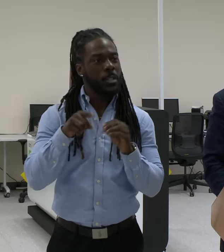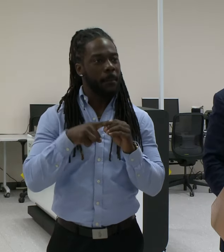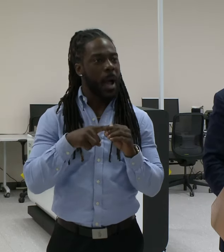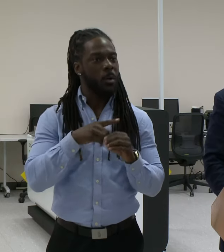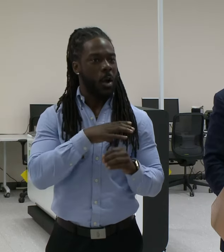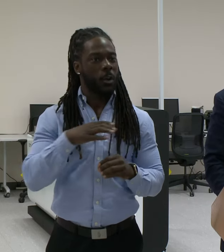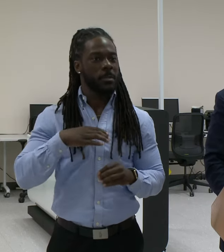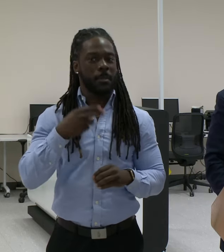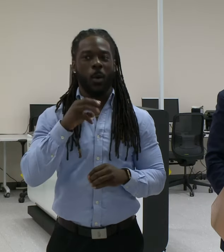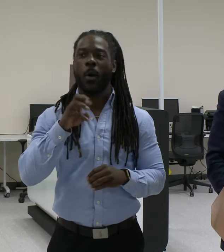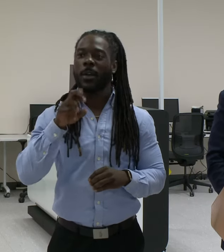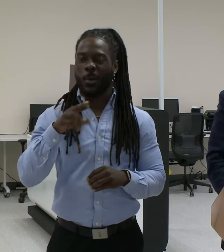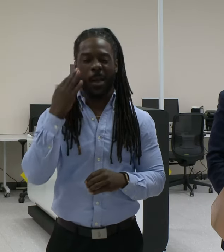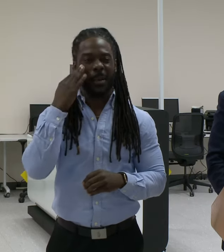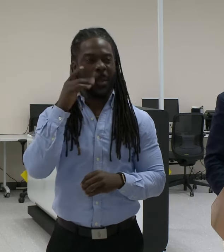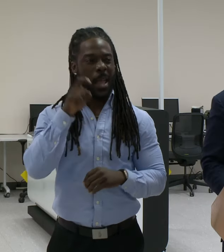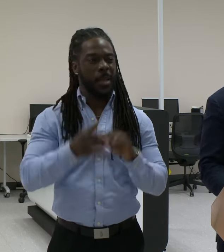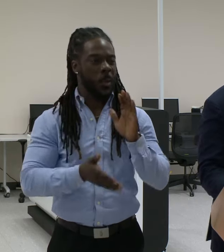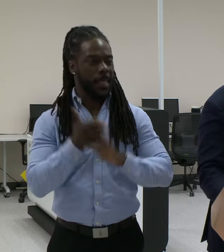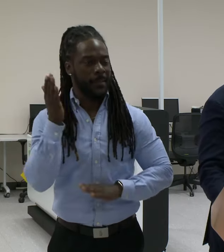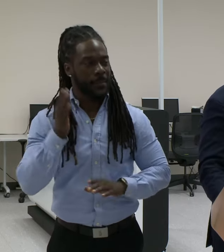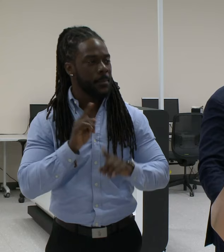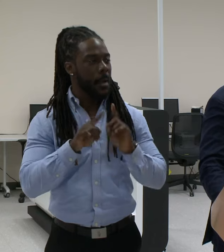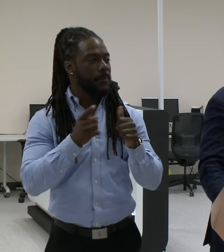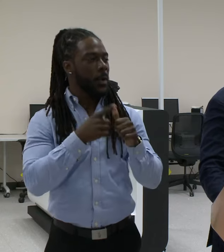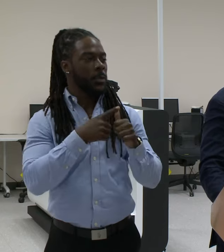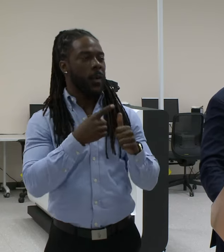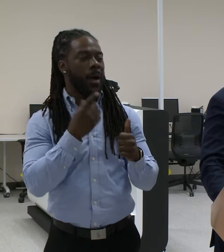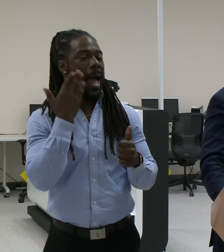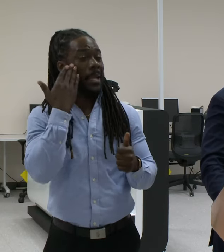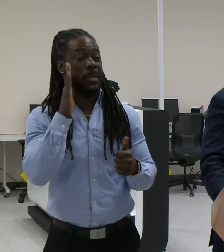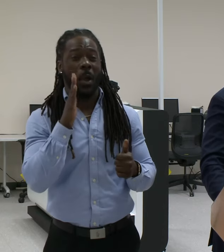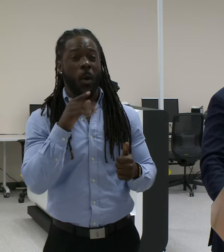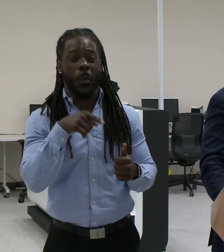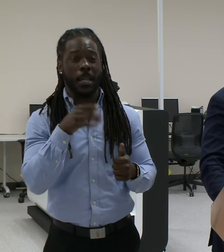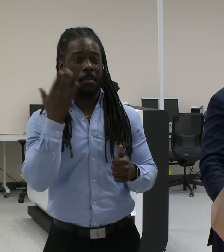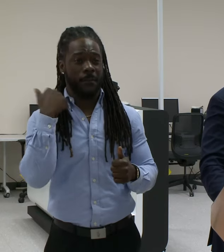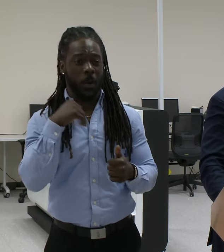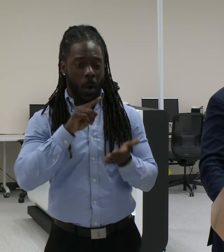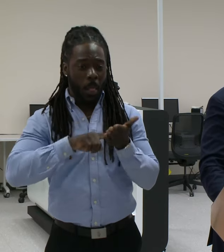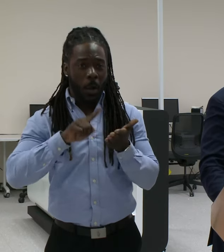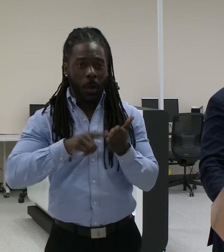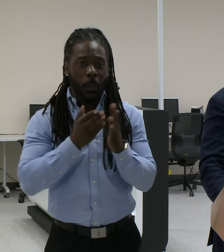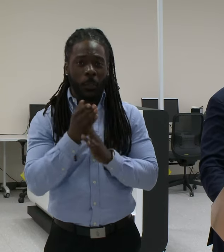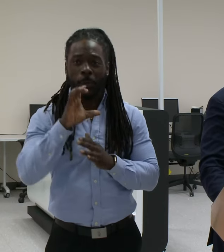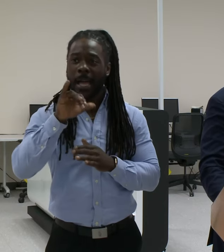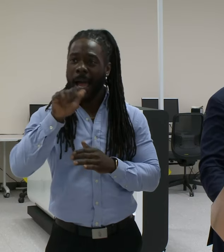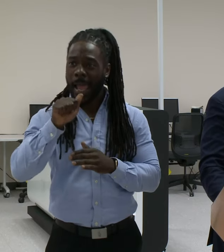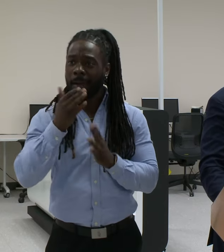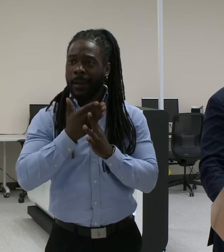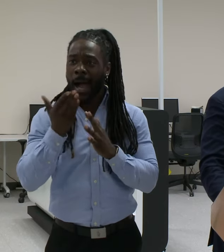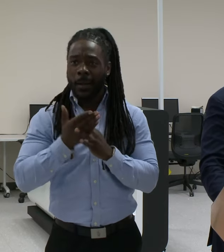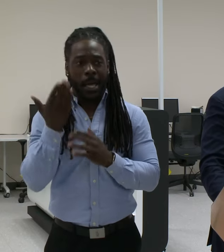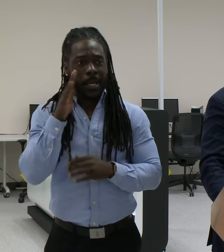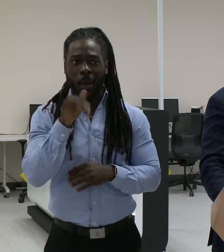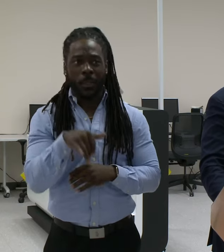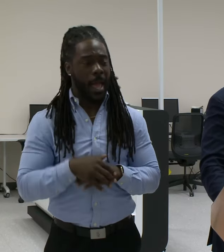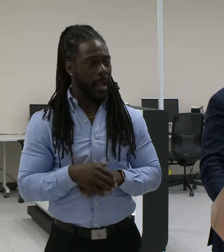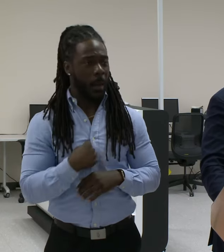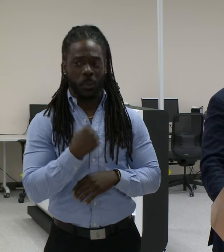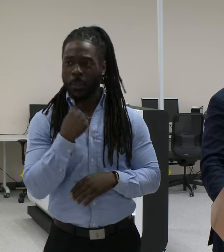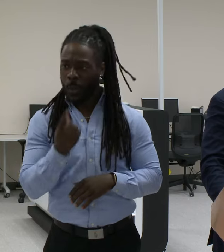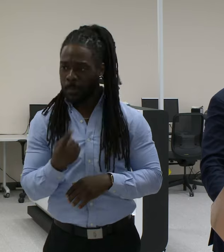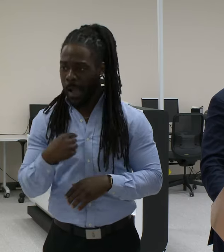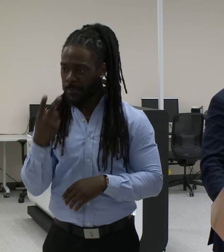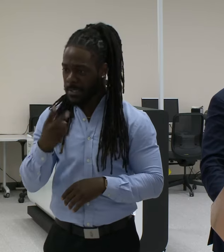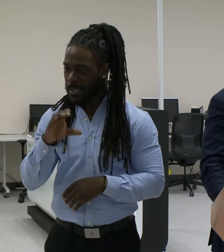had to leave. Well, first of all, I didn't know he used to be looking through the CIA files. I was going to tell him I've